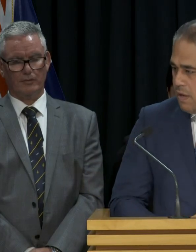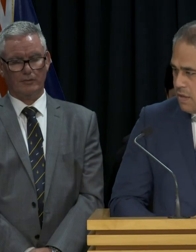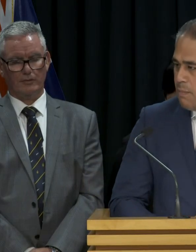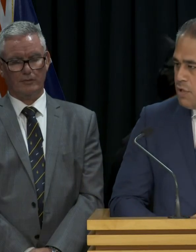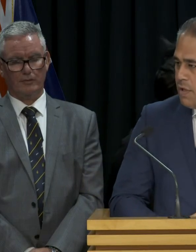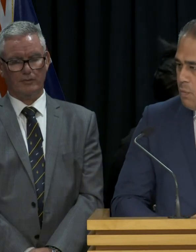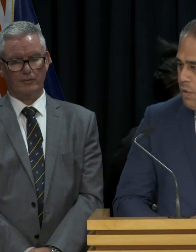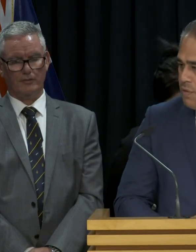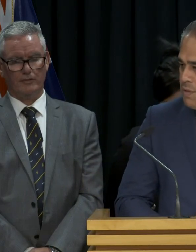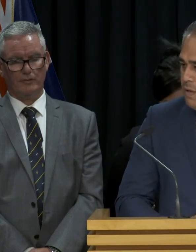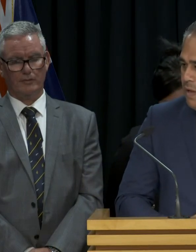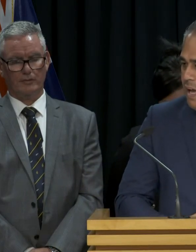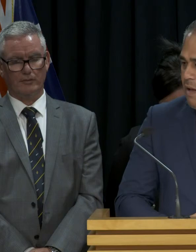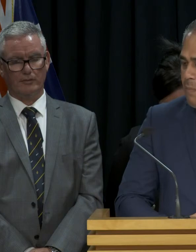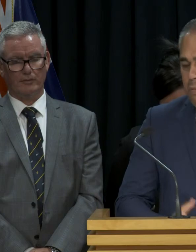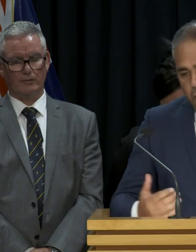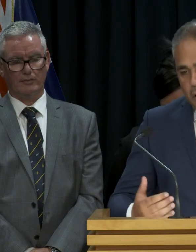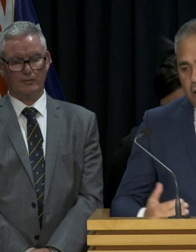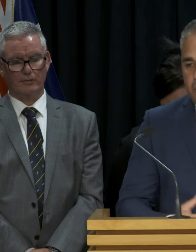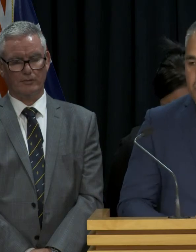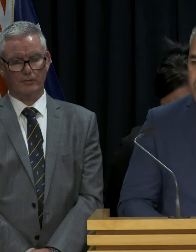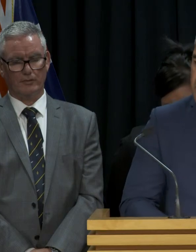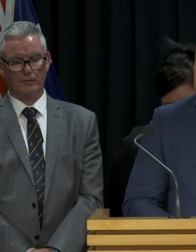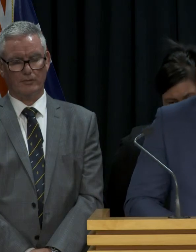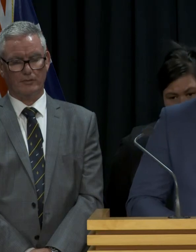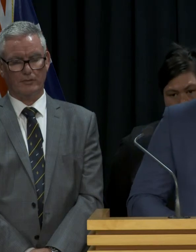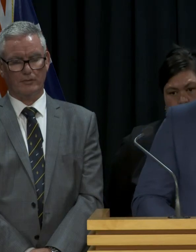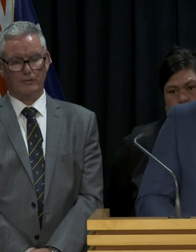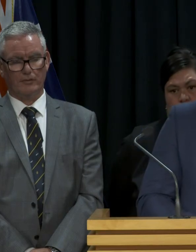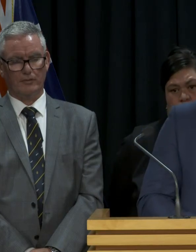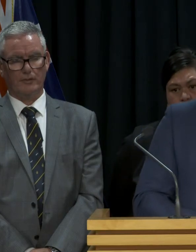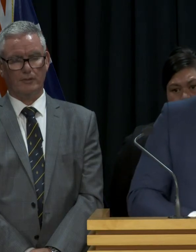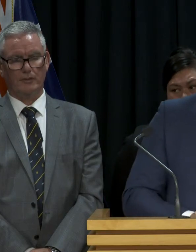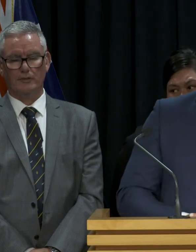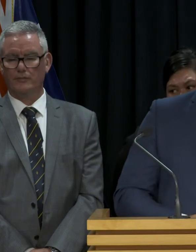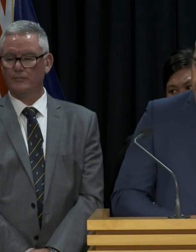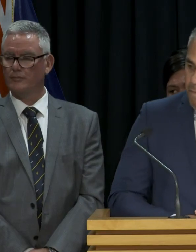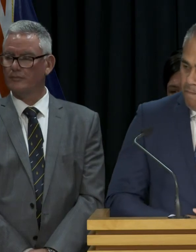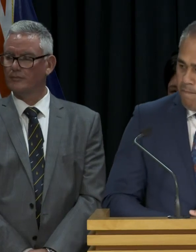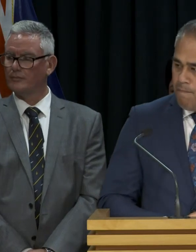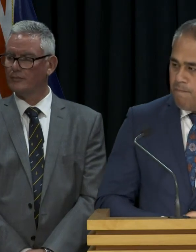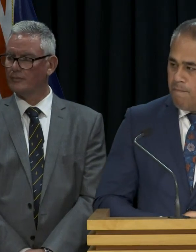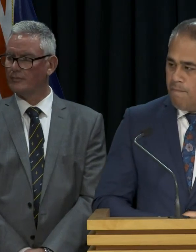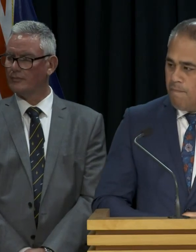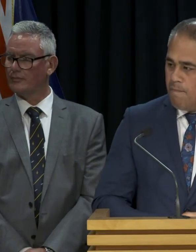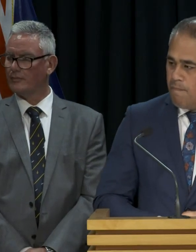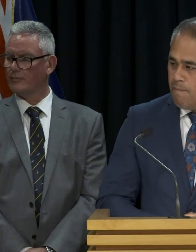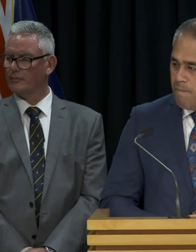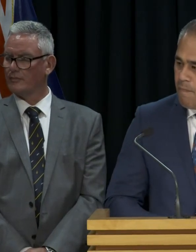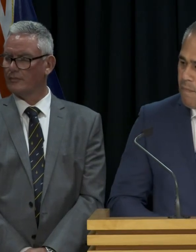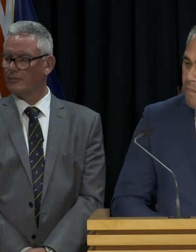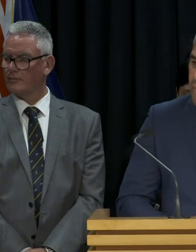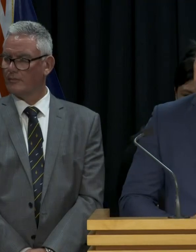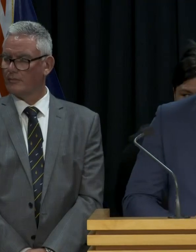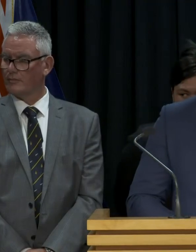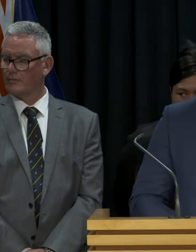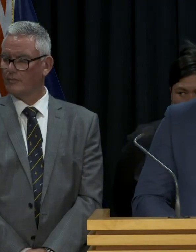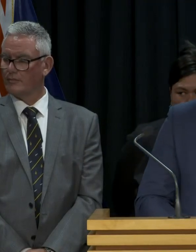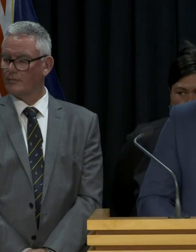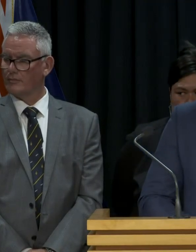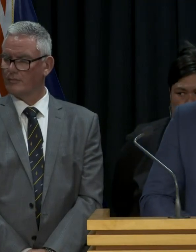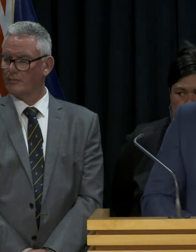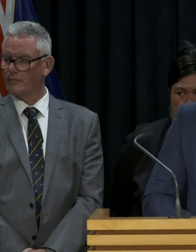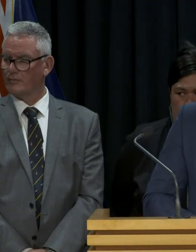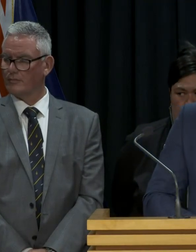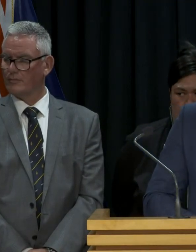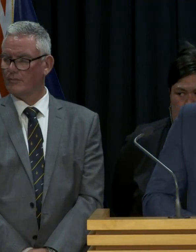ora, commissioning works, but for health, we'll explore the opportunities. How big of a threat is climate change, and how big of an issue is